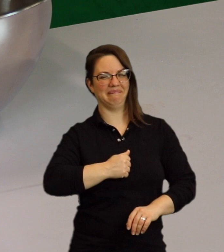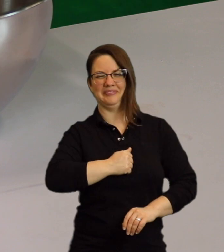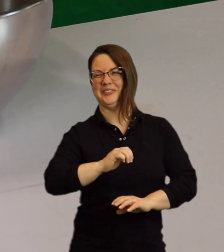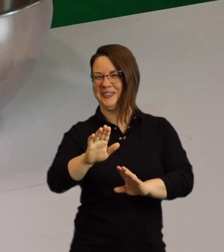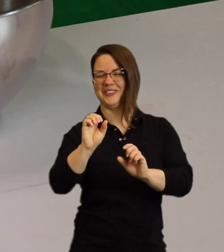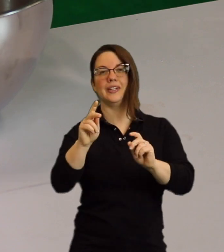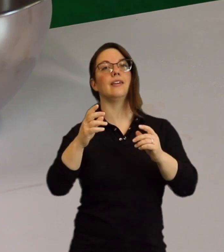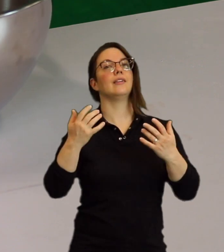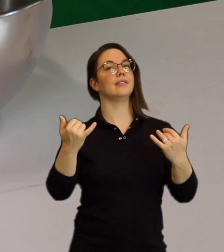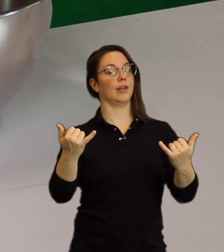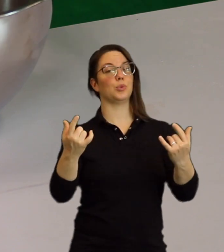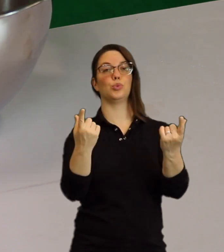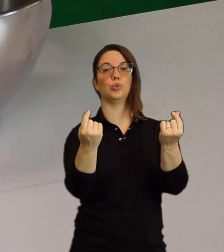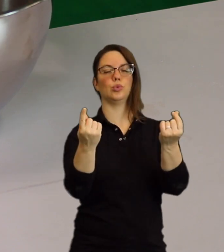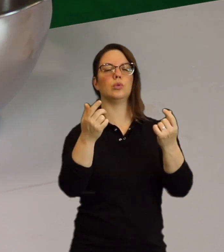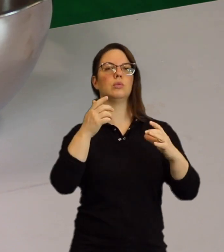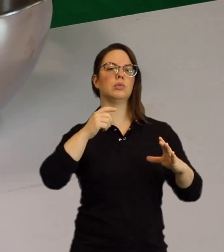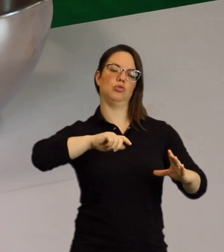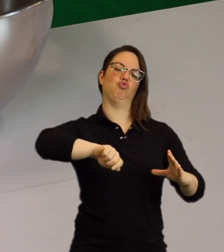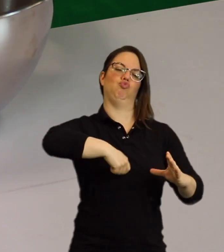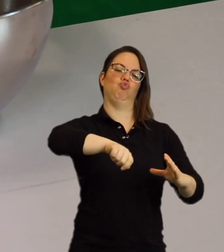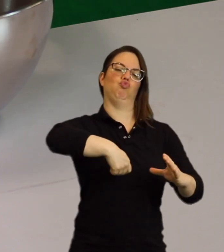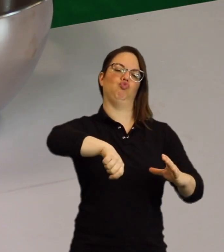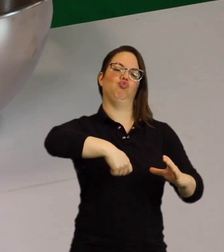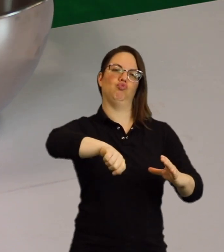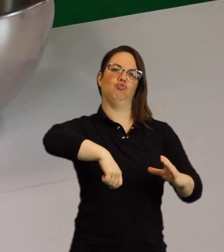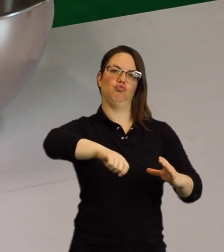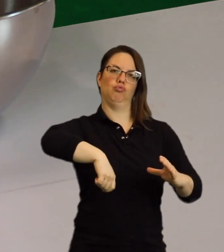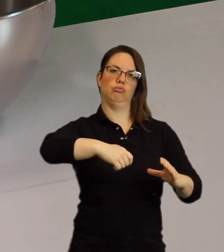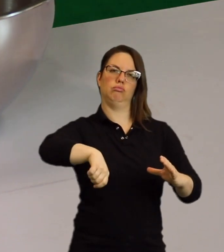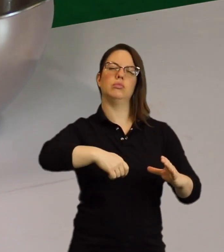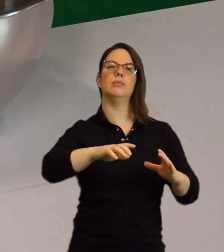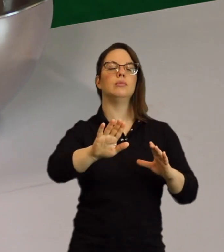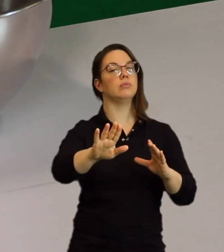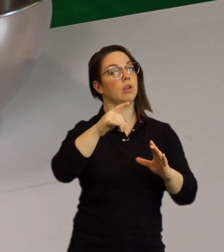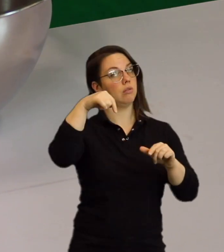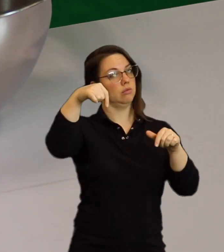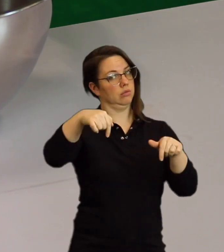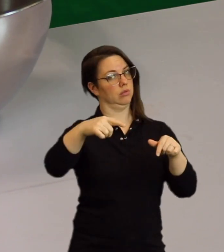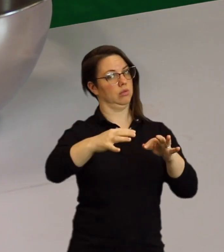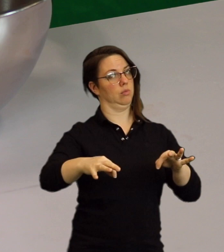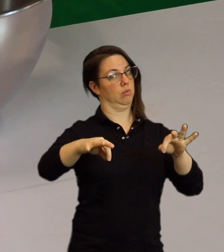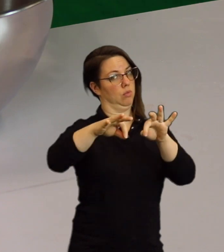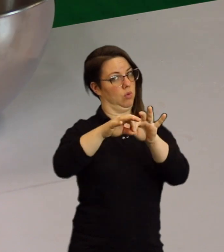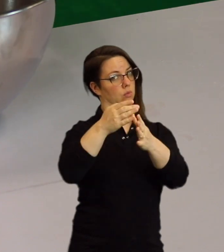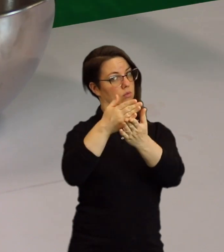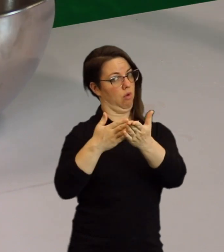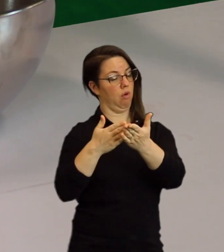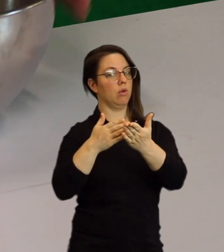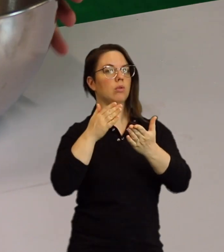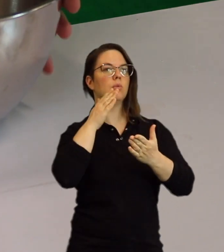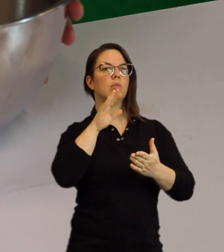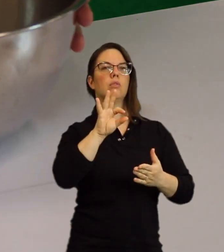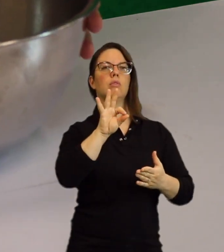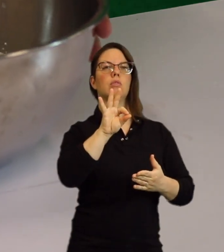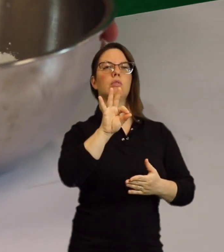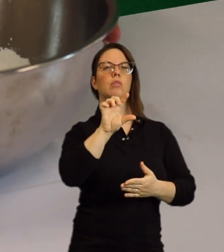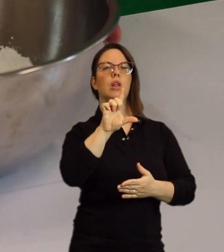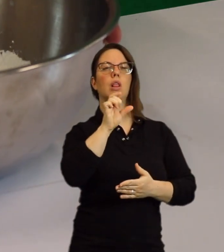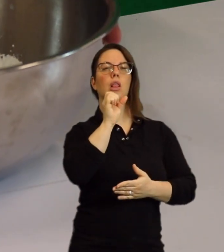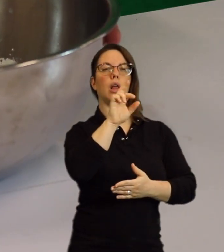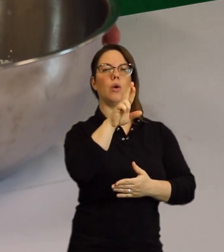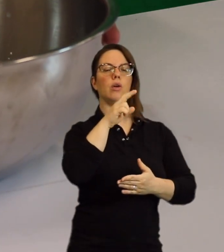Mix it. This is kind of the important part about it. You just gotta slowly mix in the flour. So what I do is I have